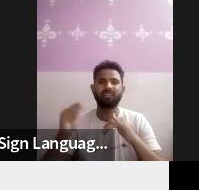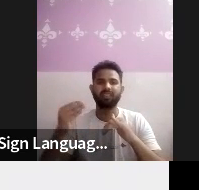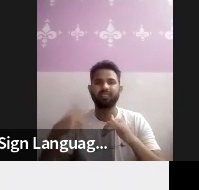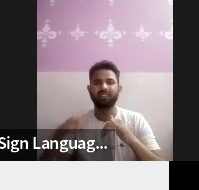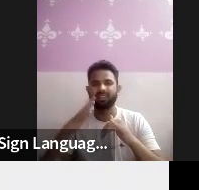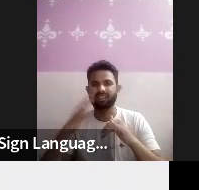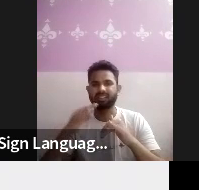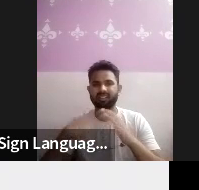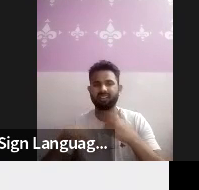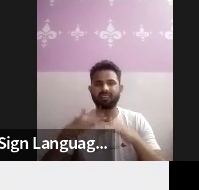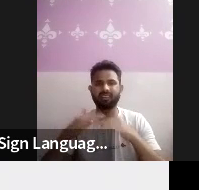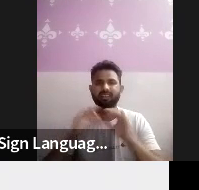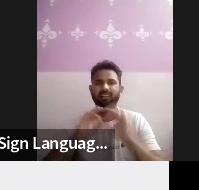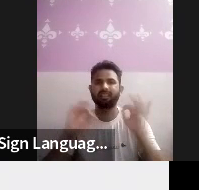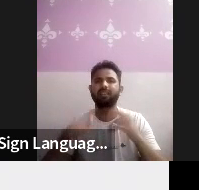chana ngonthi patim matras.